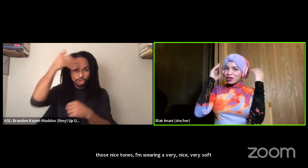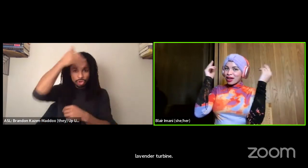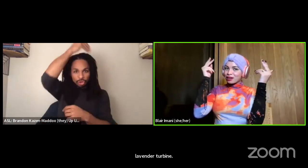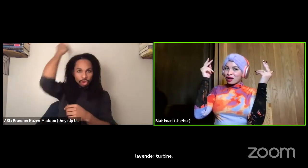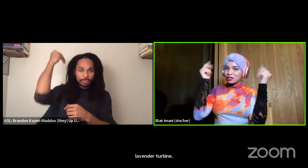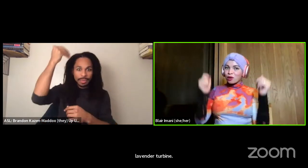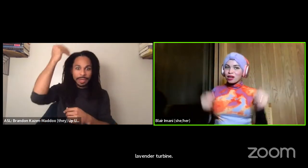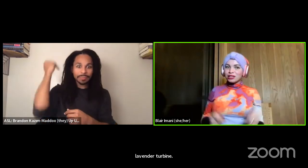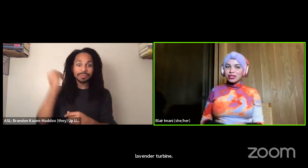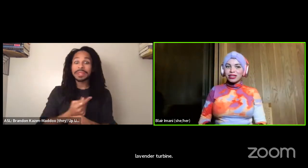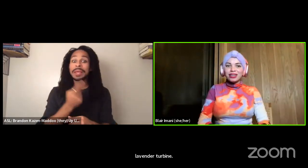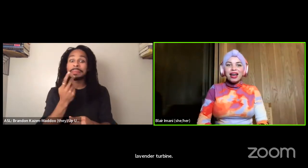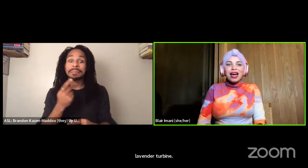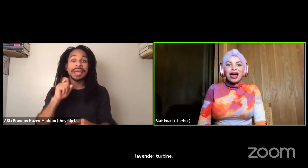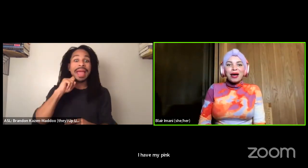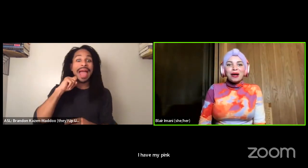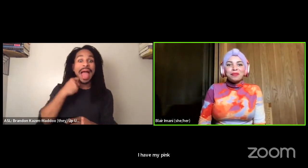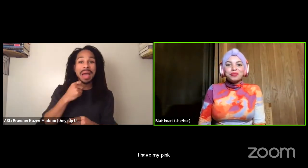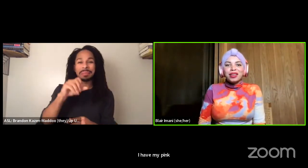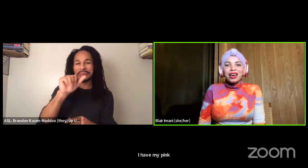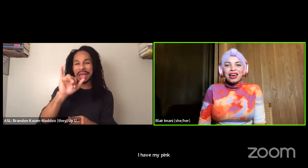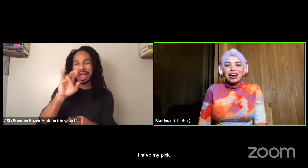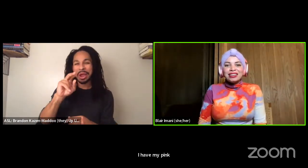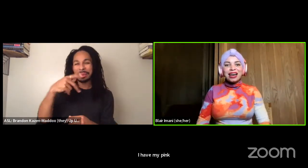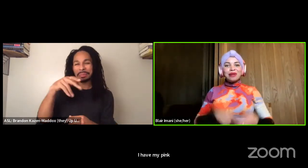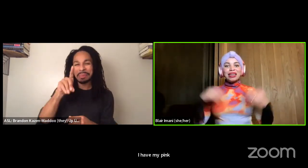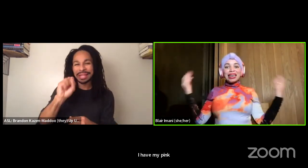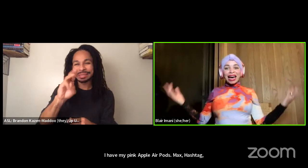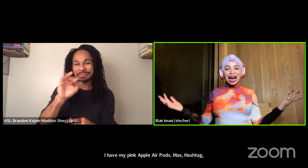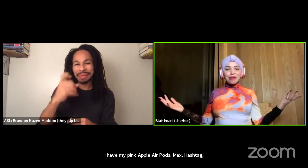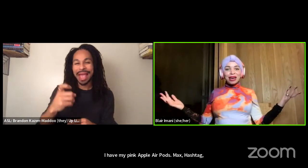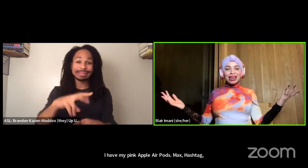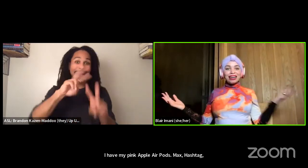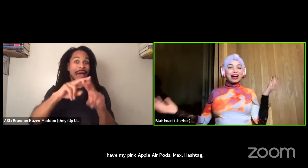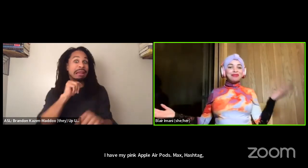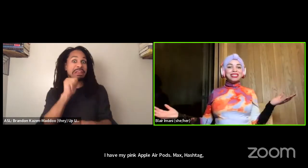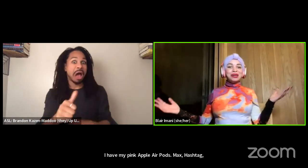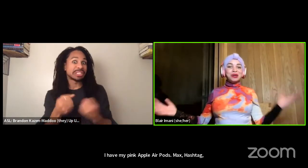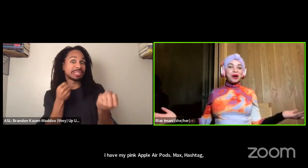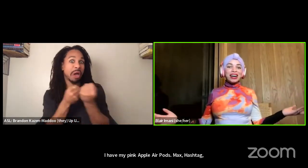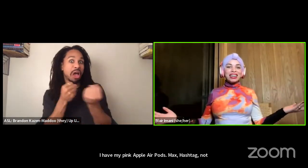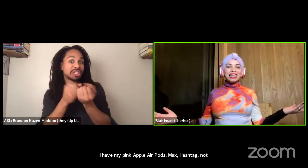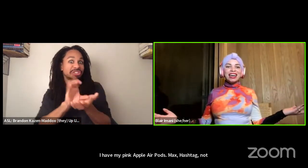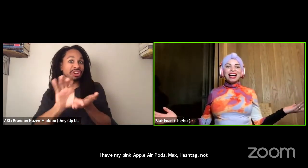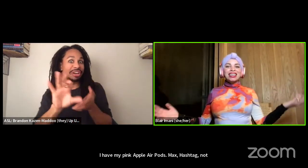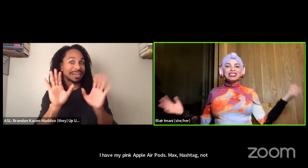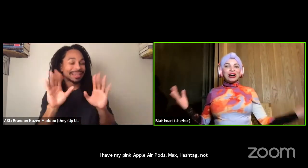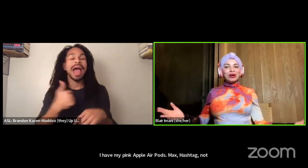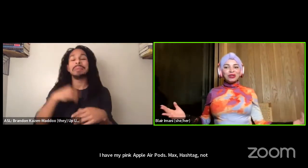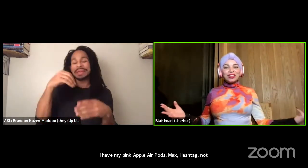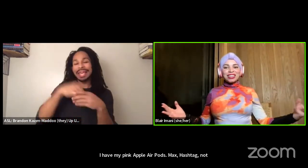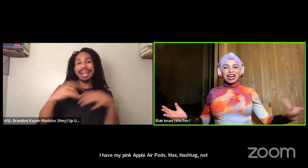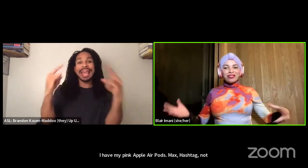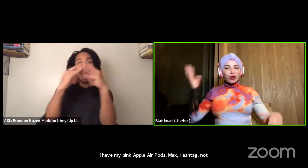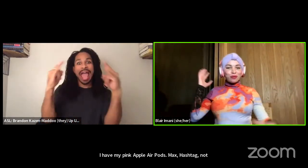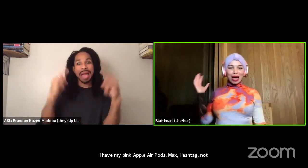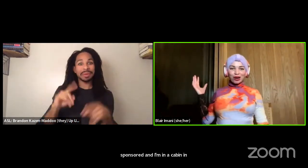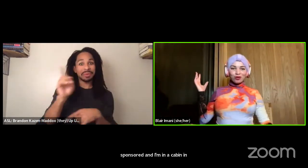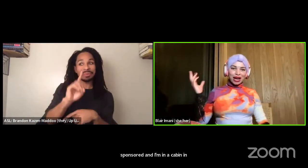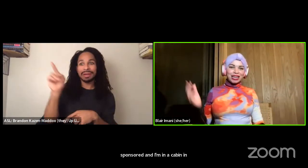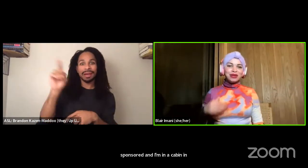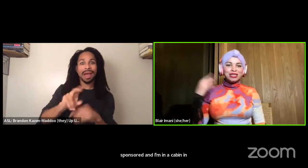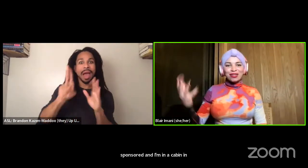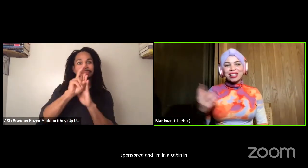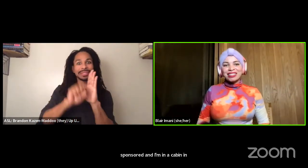Max, hashtag not sponsored. And I'm in a cabin in upstate New York. So there's kind of a